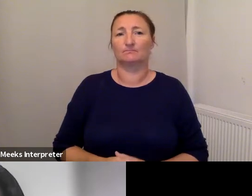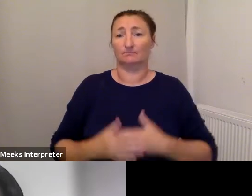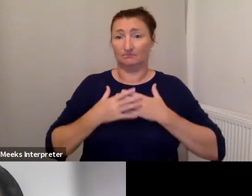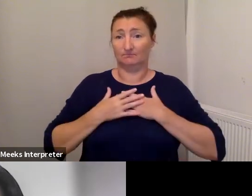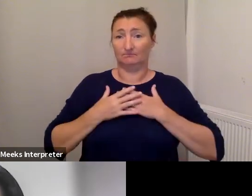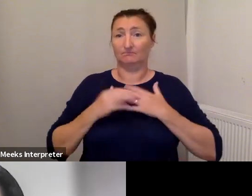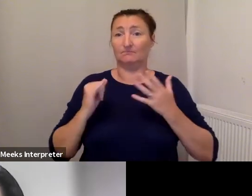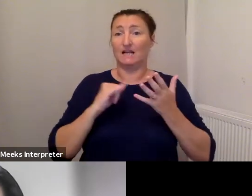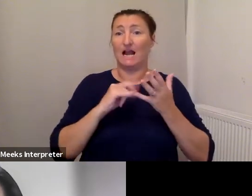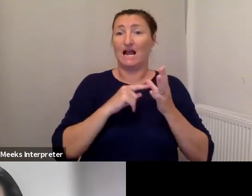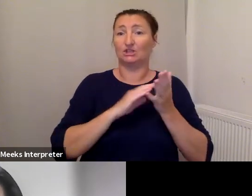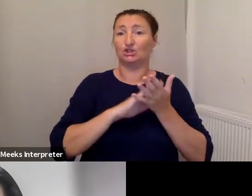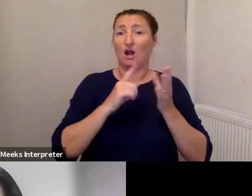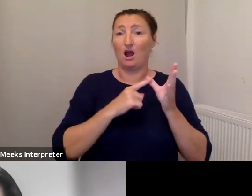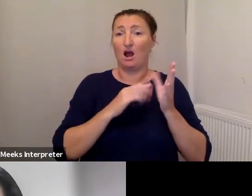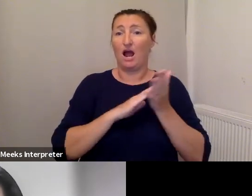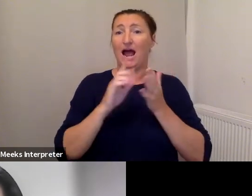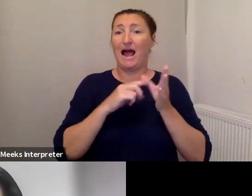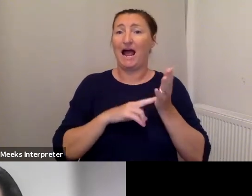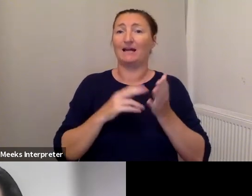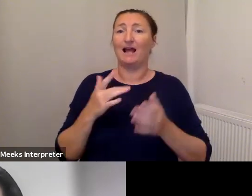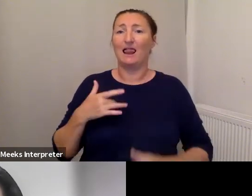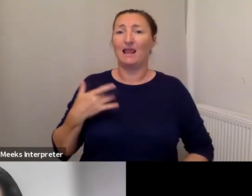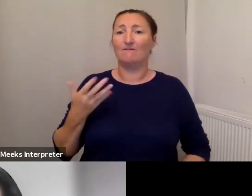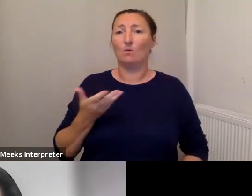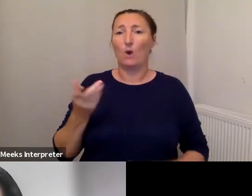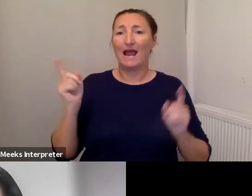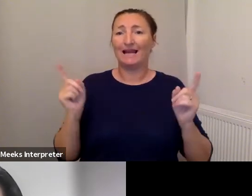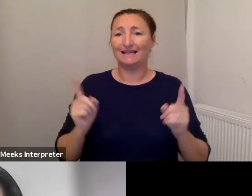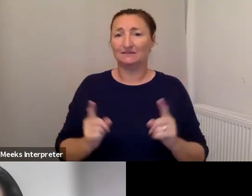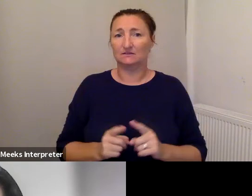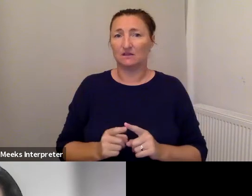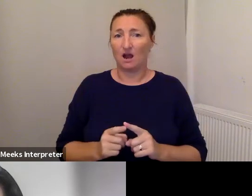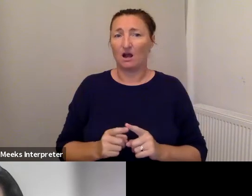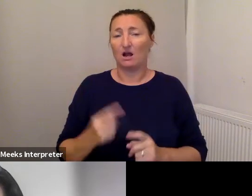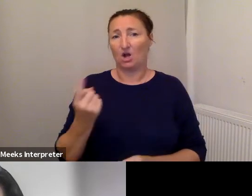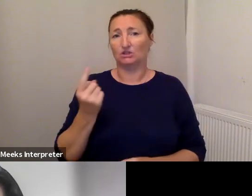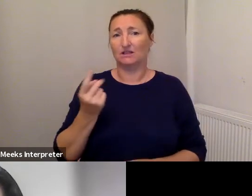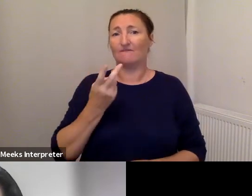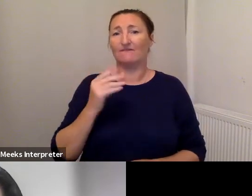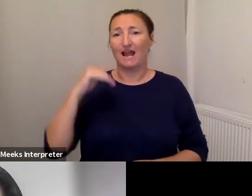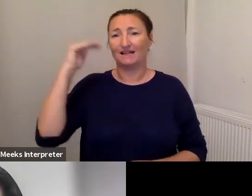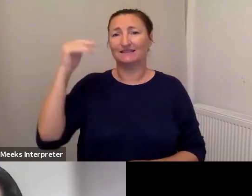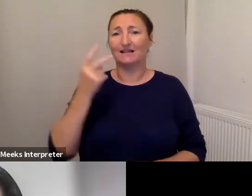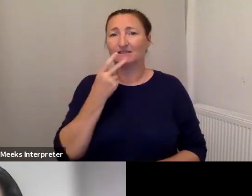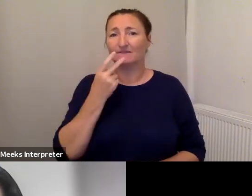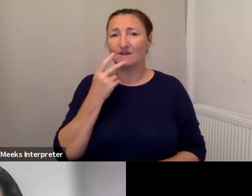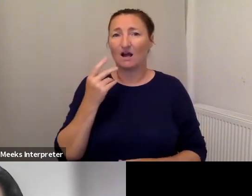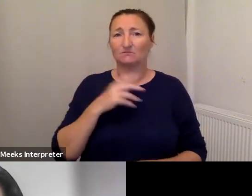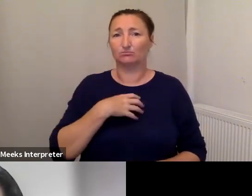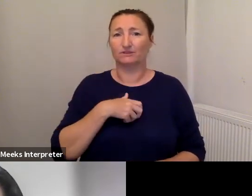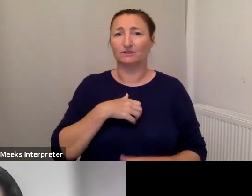I'm Asha Hans. I live in India. I'm the Executive Vice President of SMRC, an academic, and